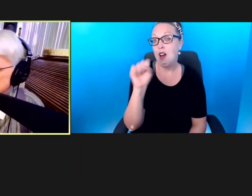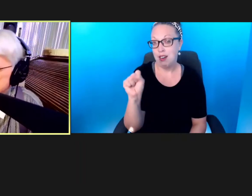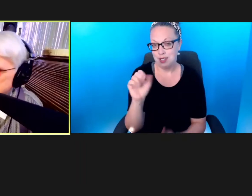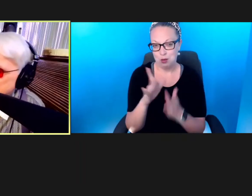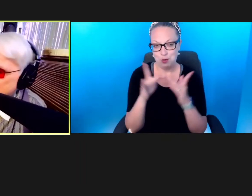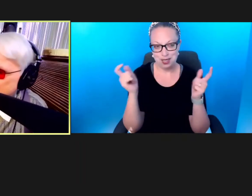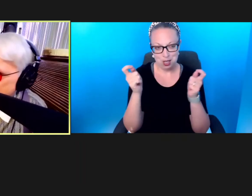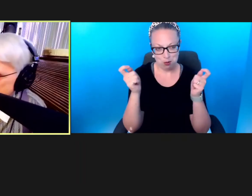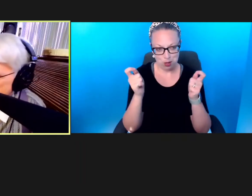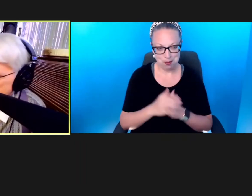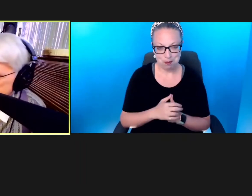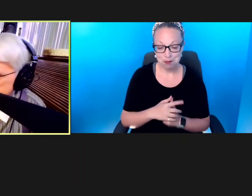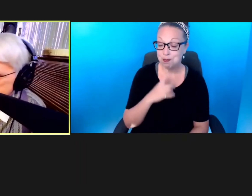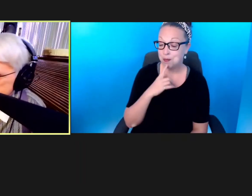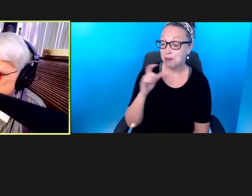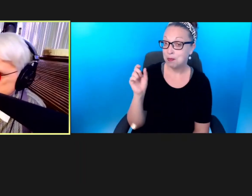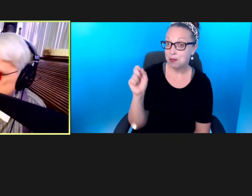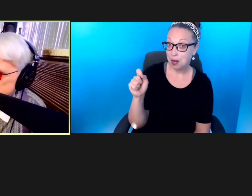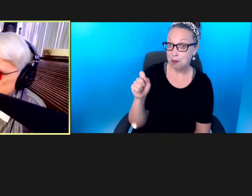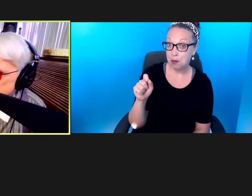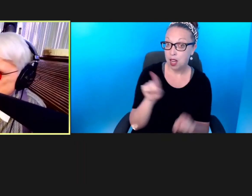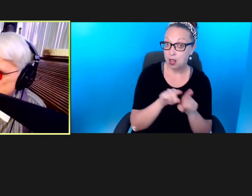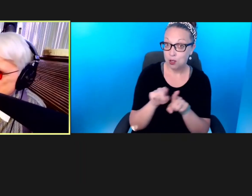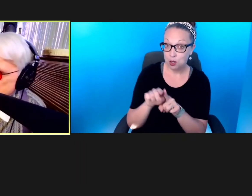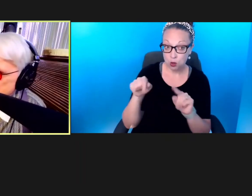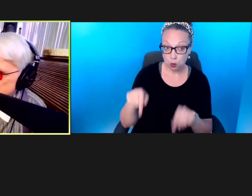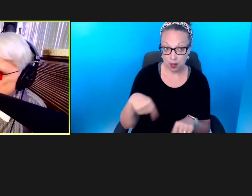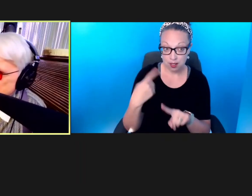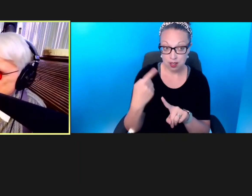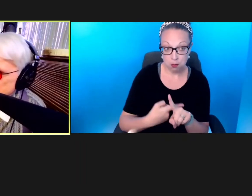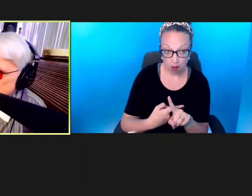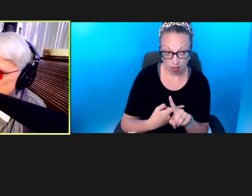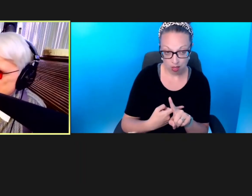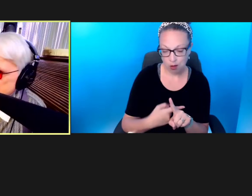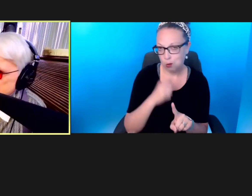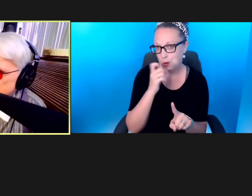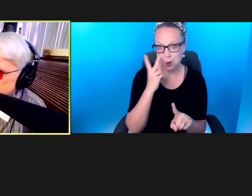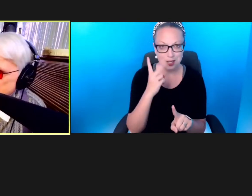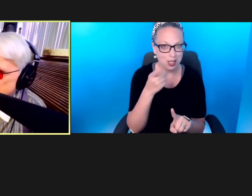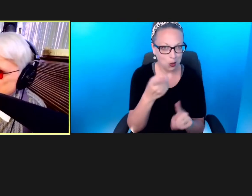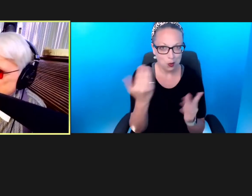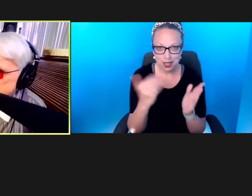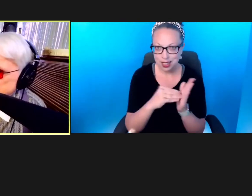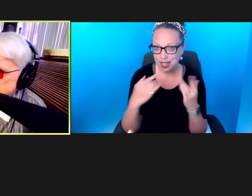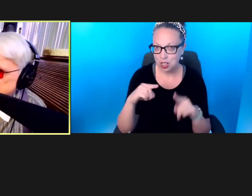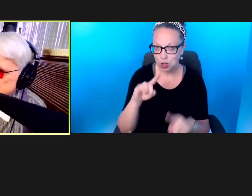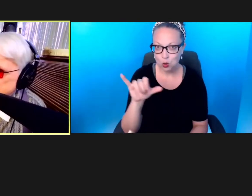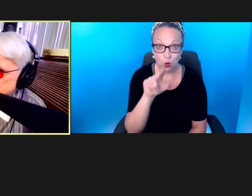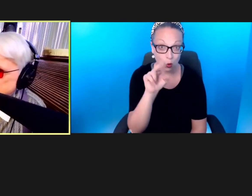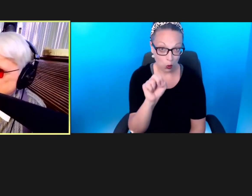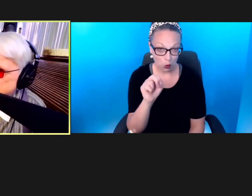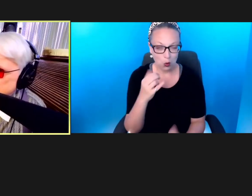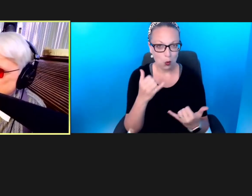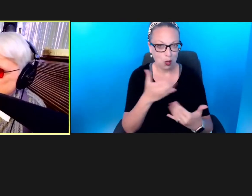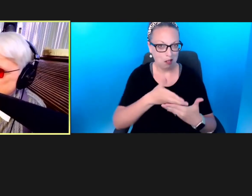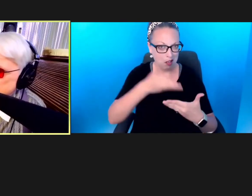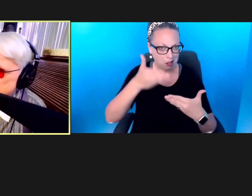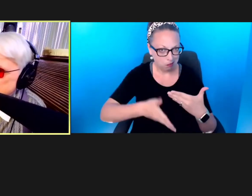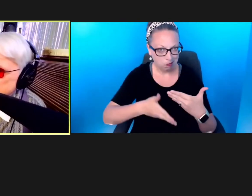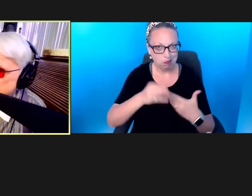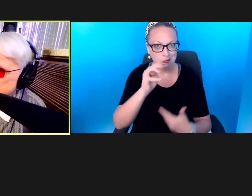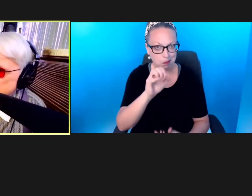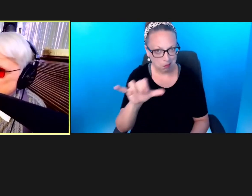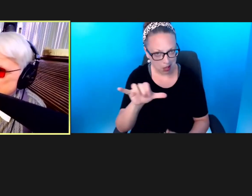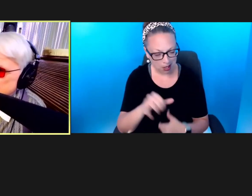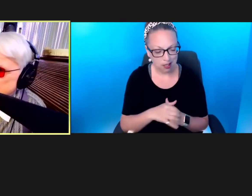Exactly. And also in this month, we're not going to see you folks again until June, so we're trying to wrap May up. It